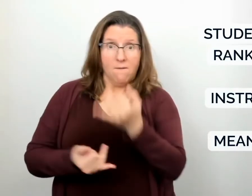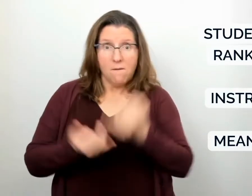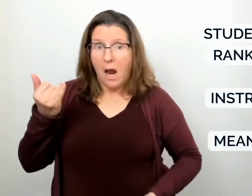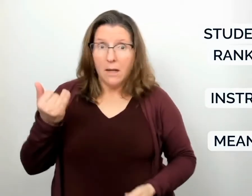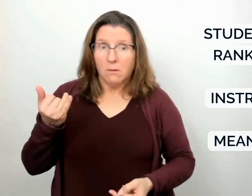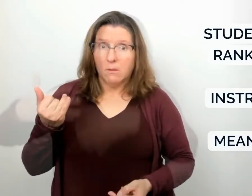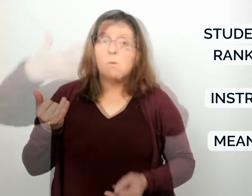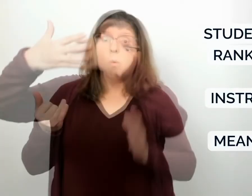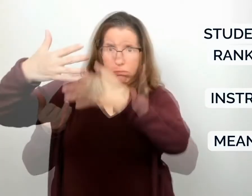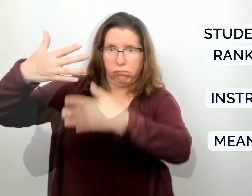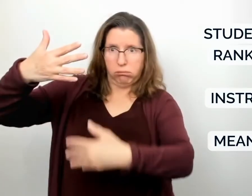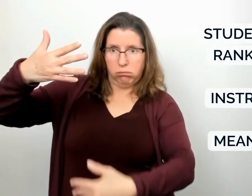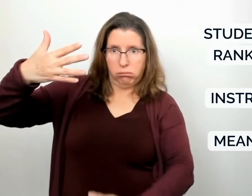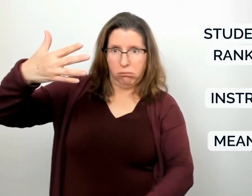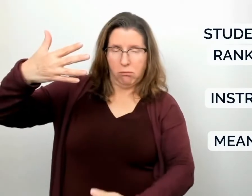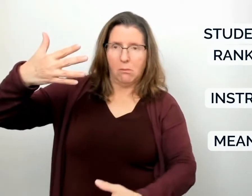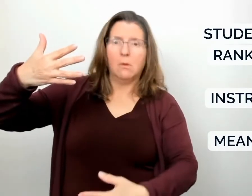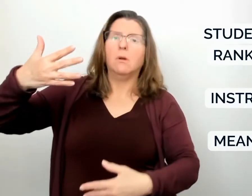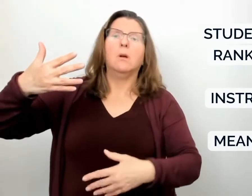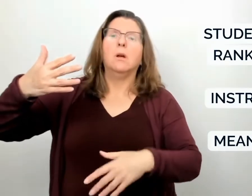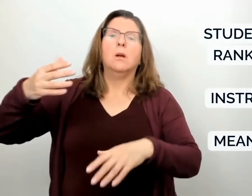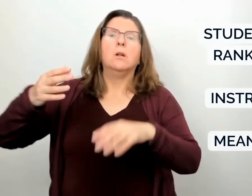Total scores for everyone in the class will be ranked.